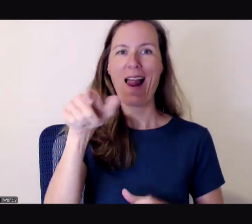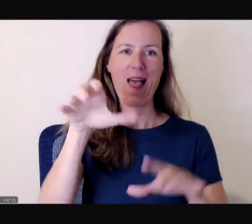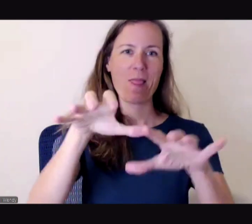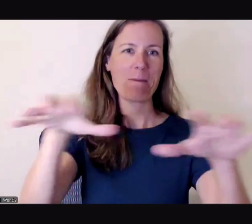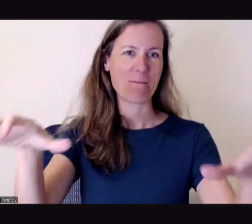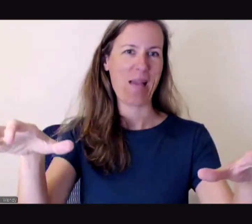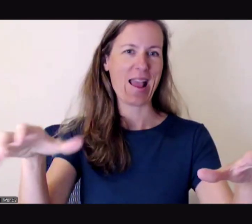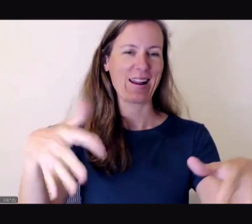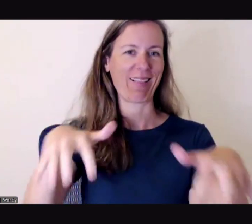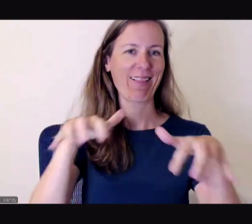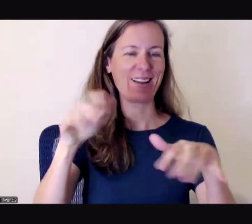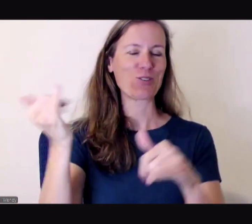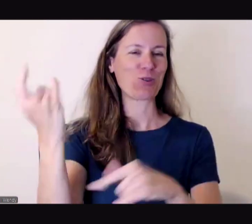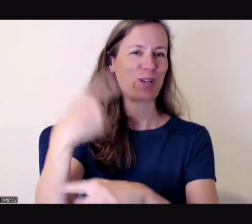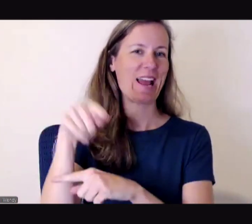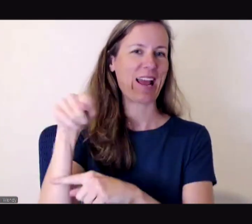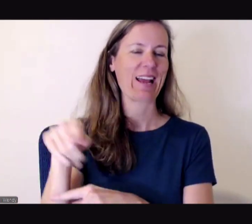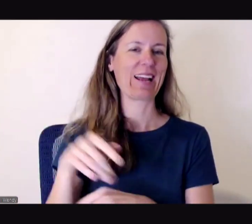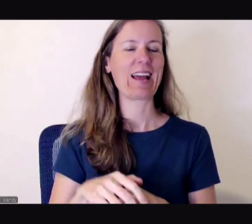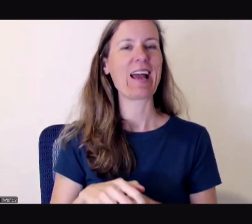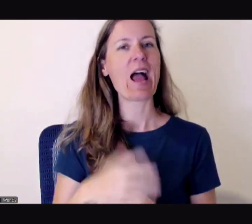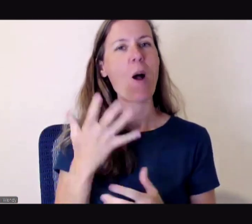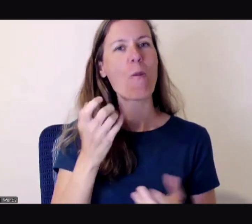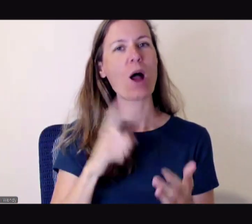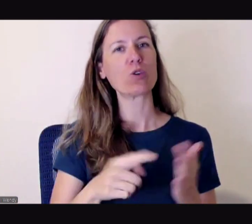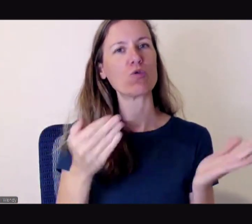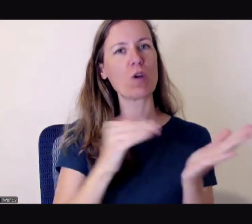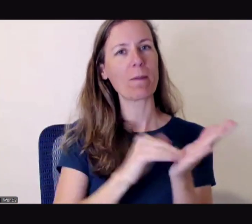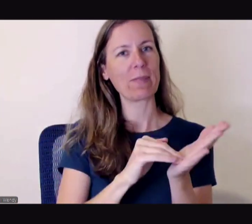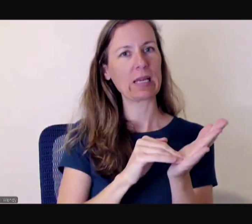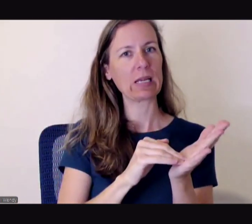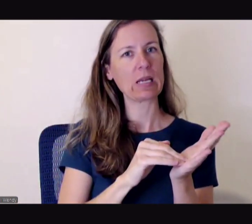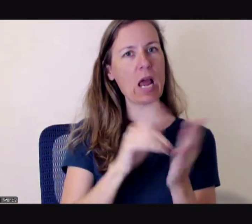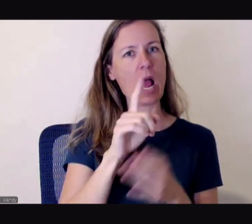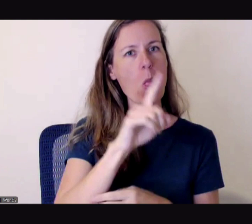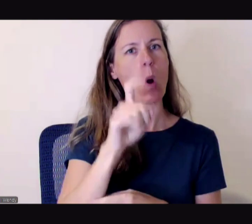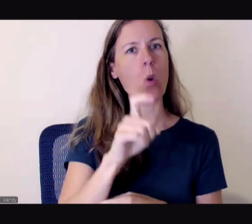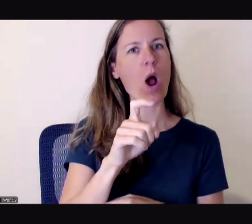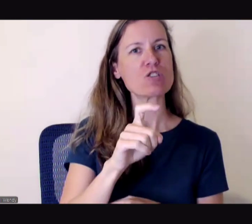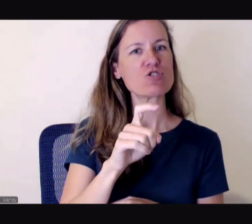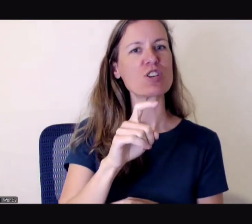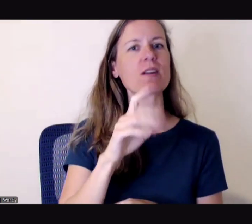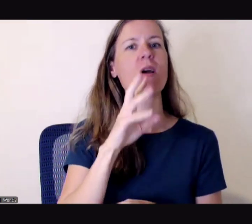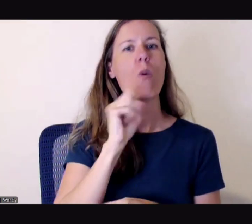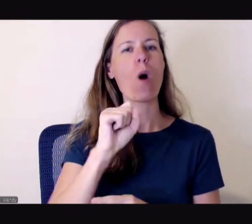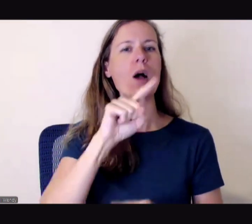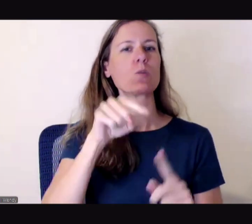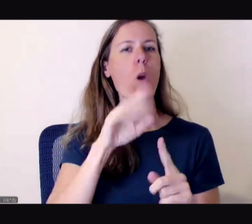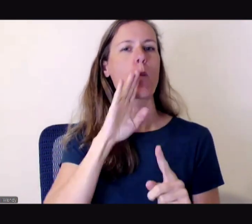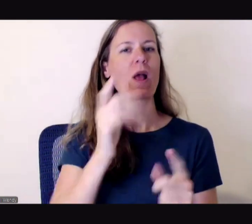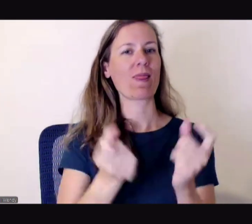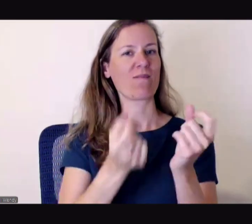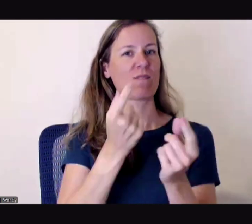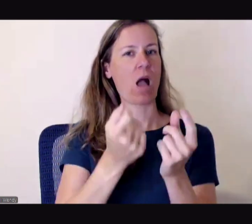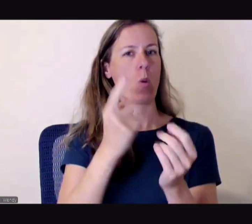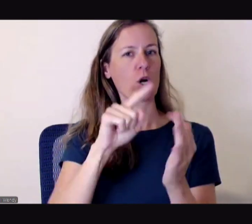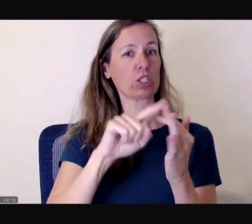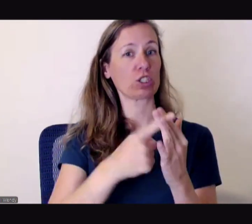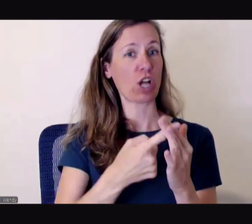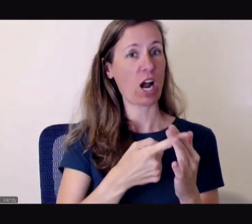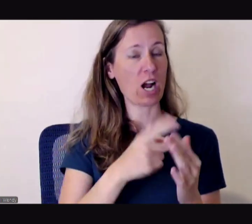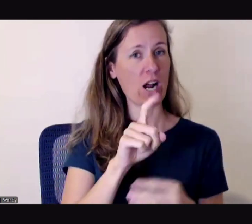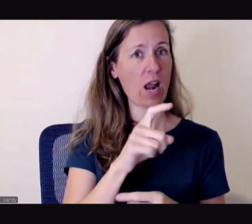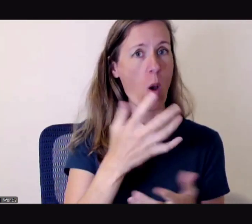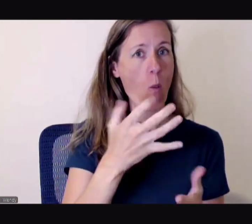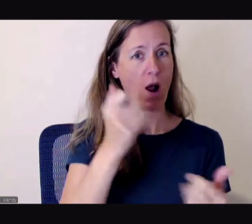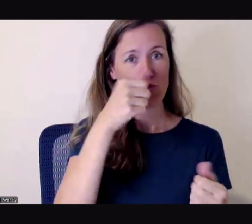question was, since it wasn't picked up on mic, when will the fireworks start? Just wanted to remind everyone,